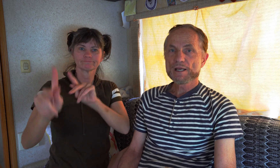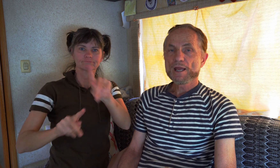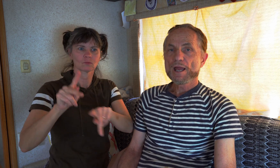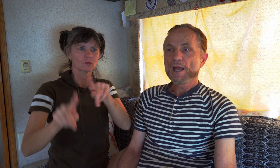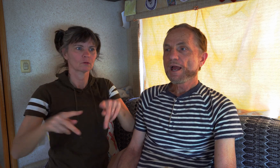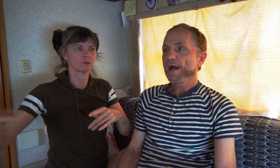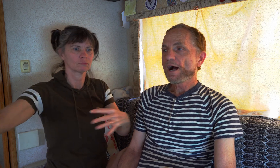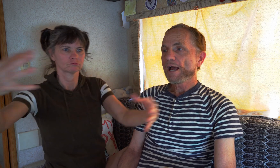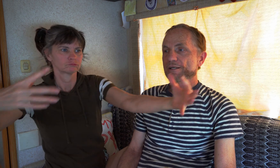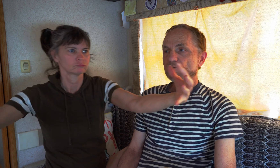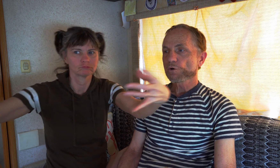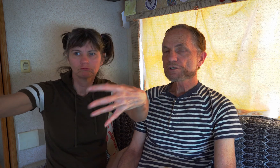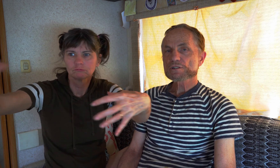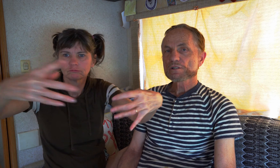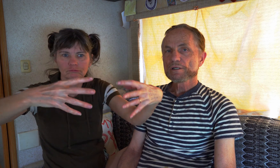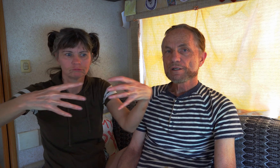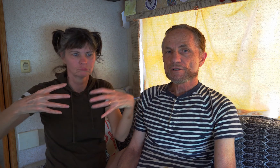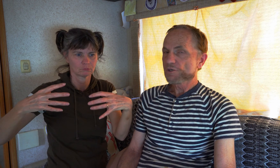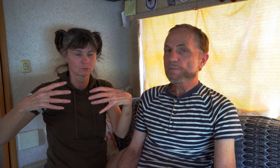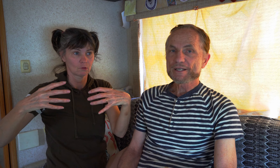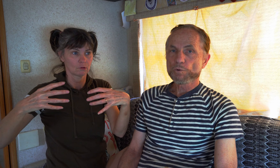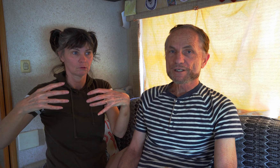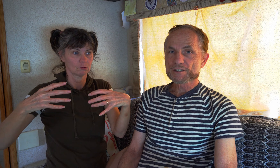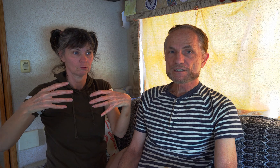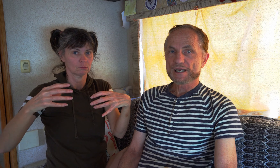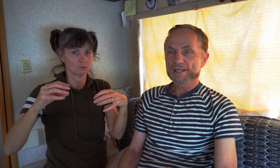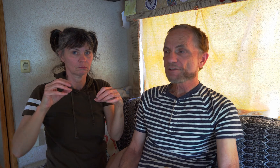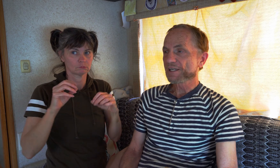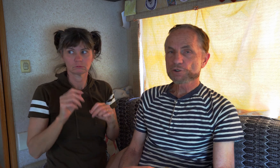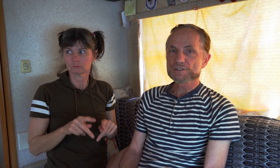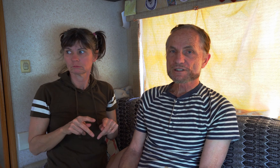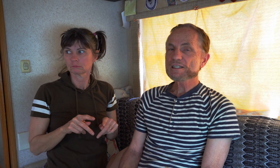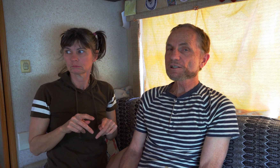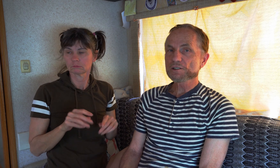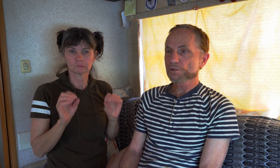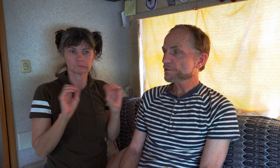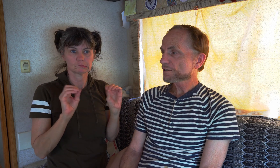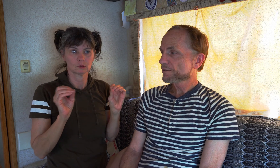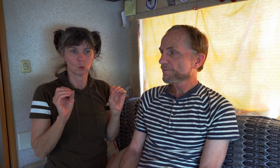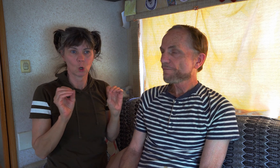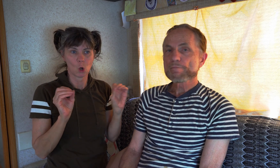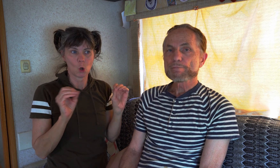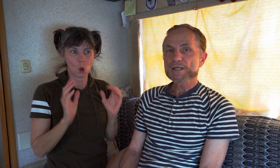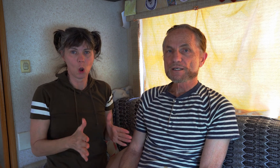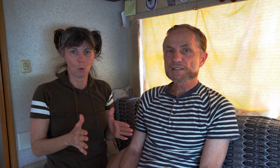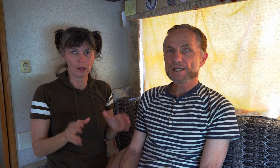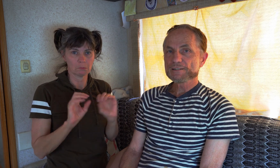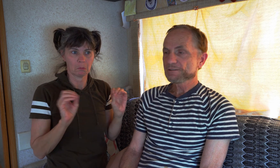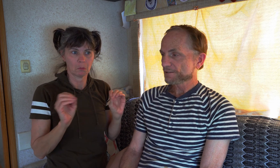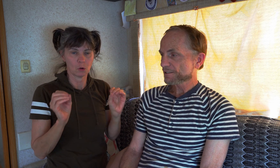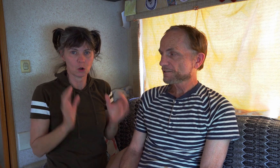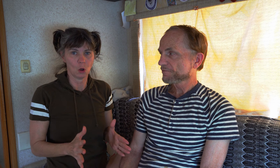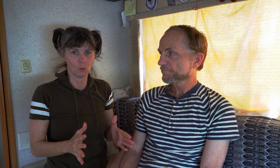round. And of course, nobody wanted to say that they couldn't see the clothes, because